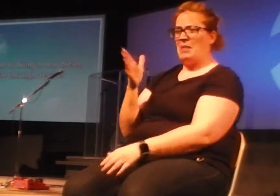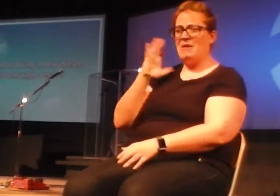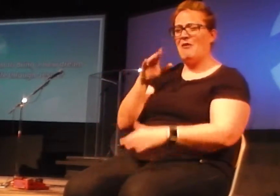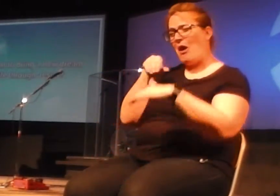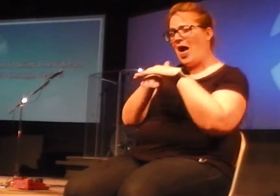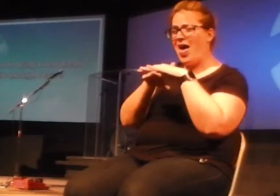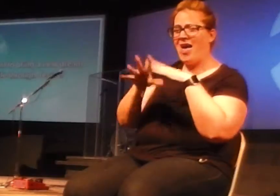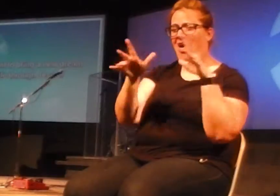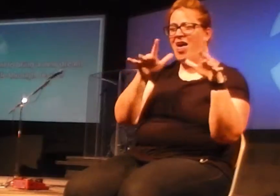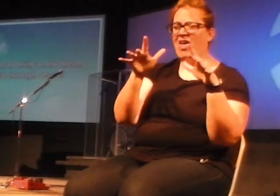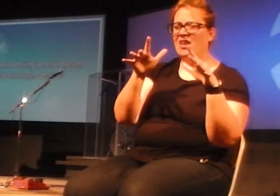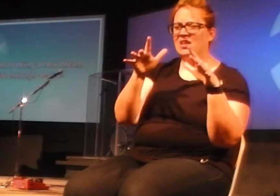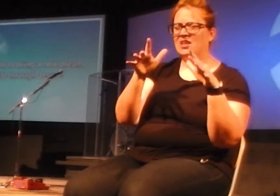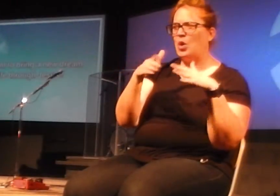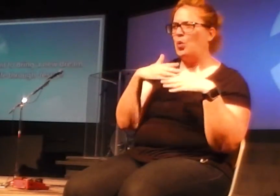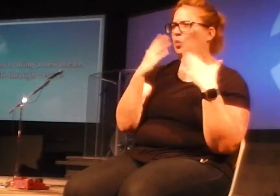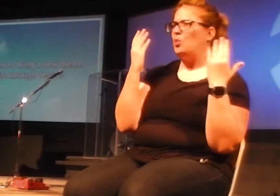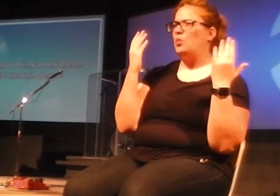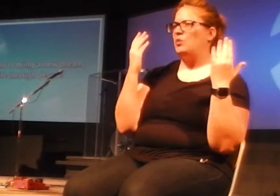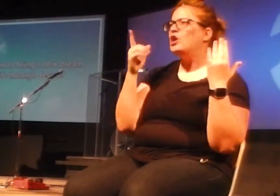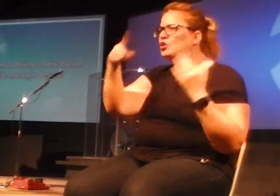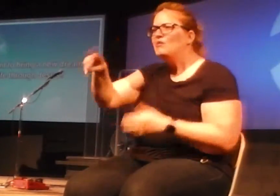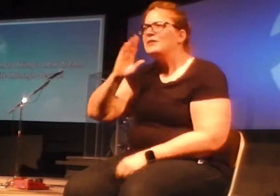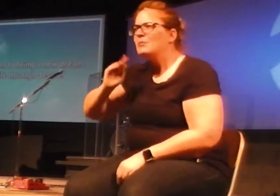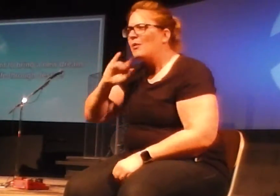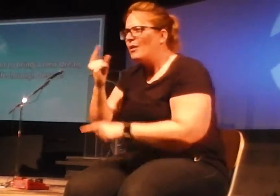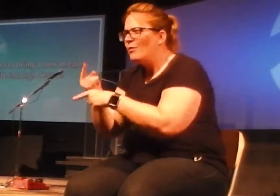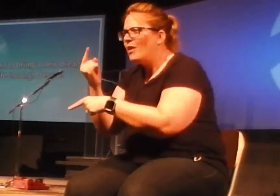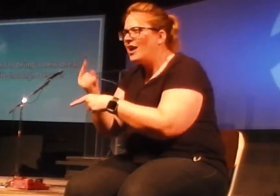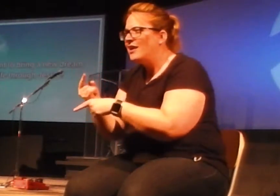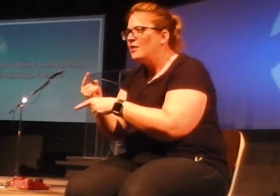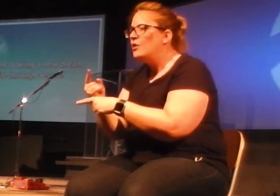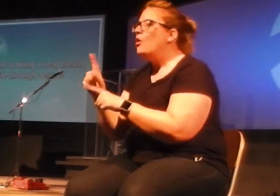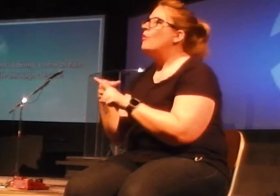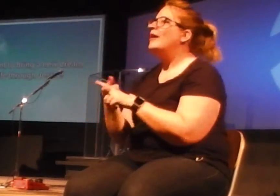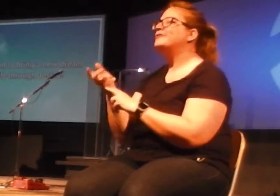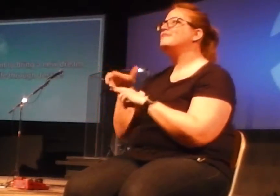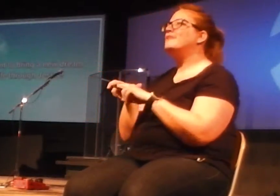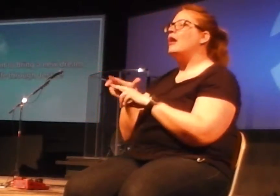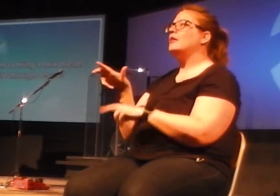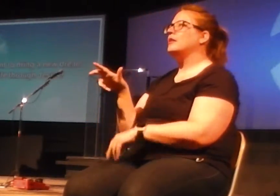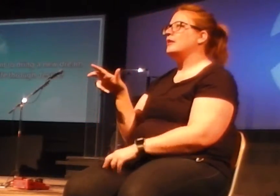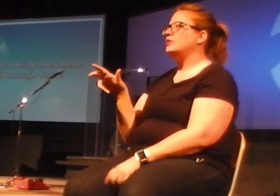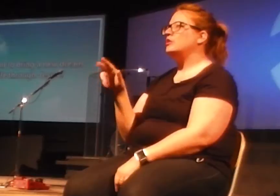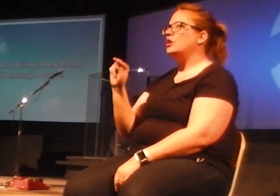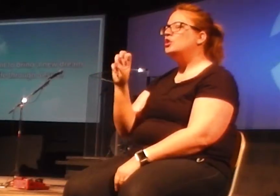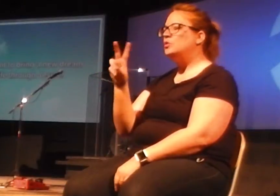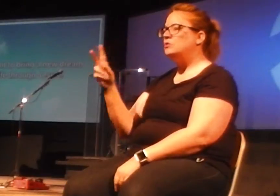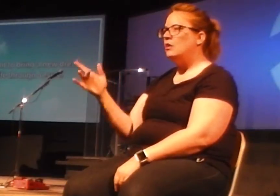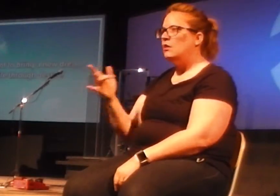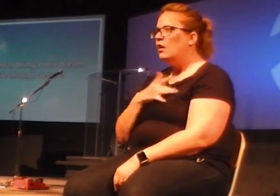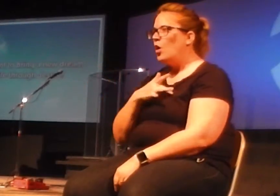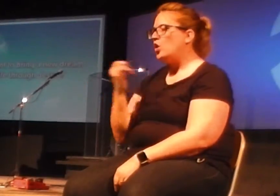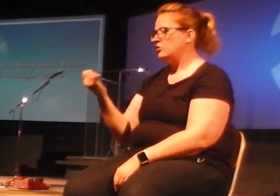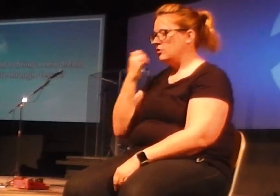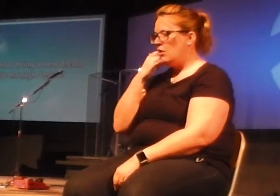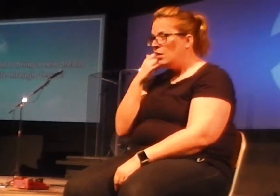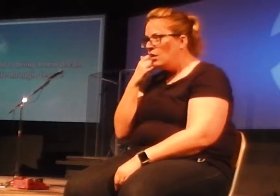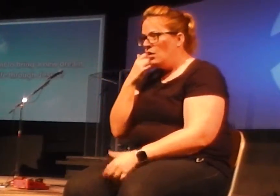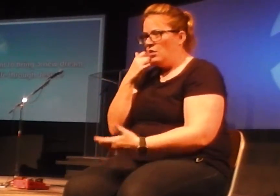haven't you? You've had those moments where the phone call comes or the news hits you or an event happens in your